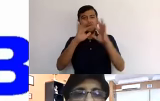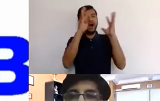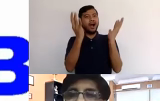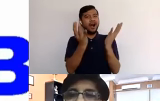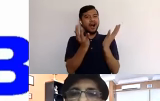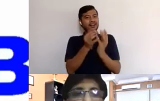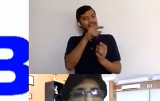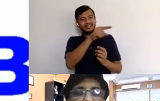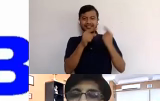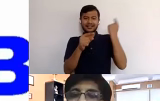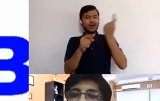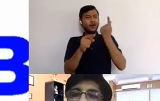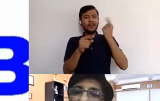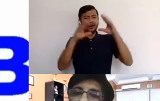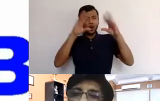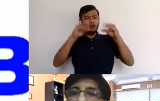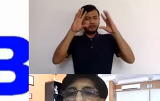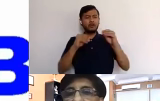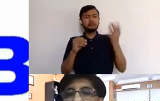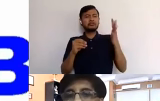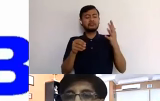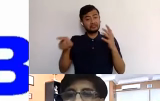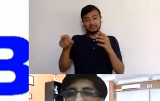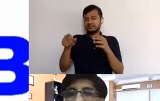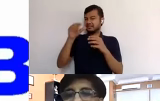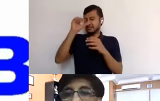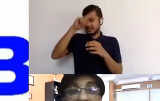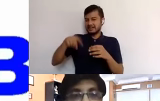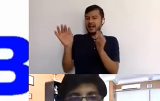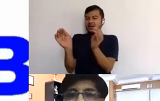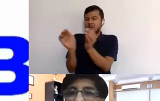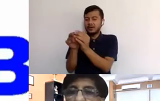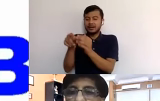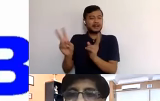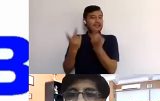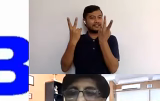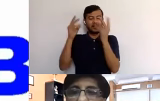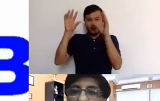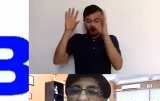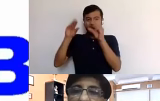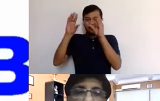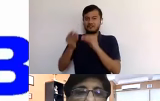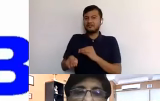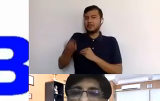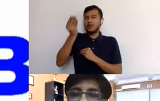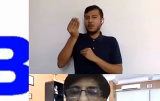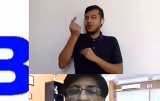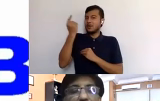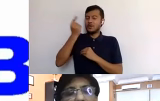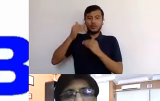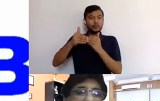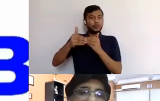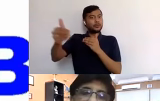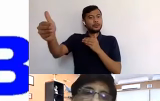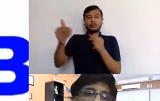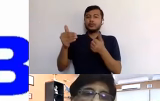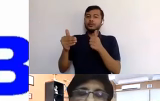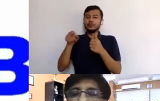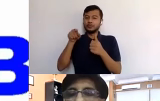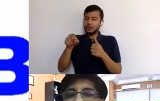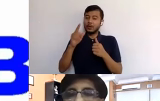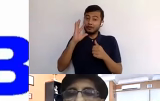that is why we really need an energy efficient solution for the access networks and for the base stations and that. And finally,